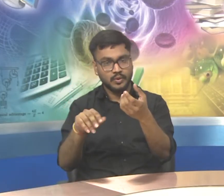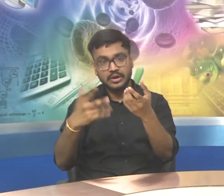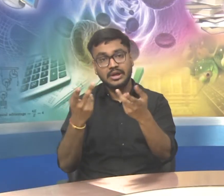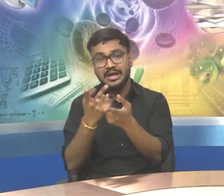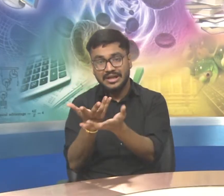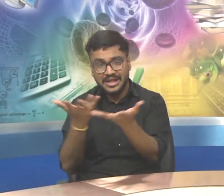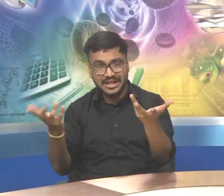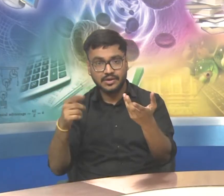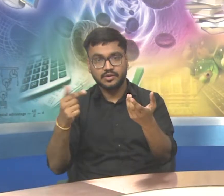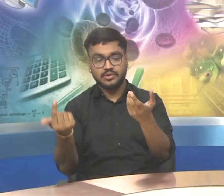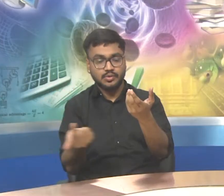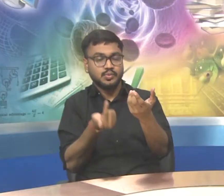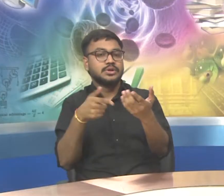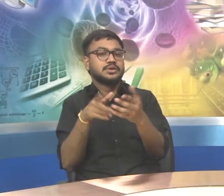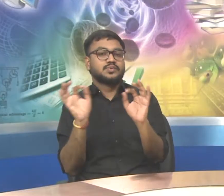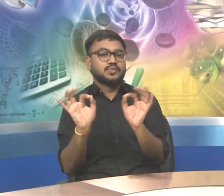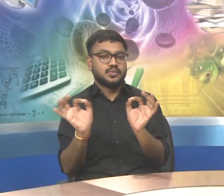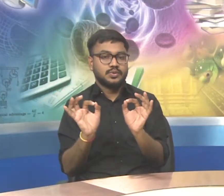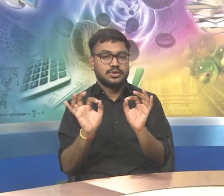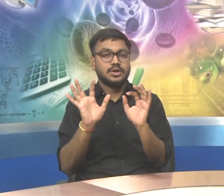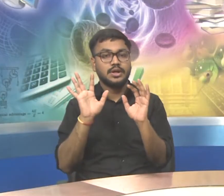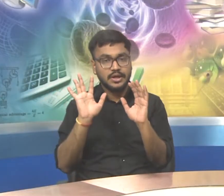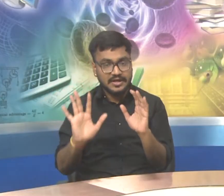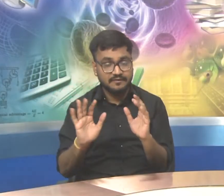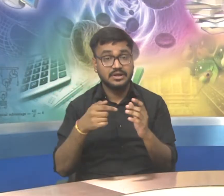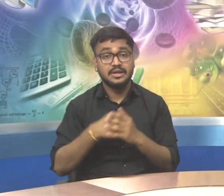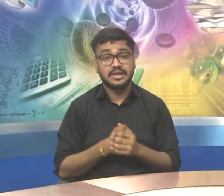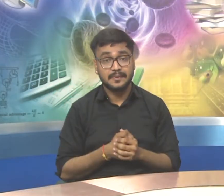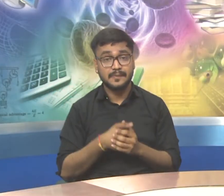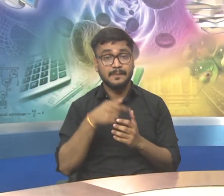a flame like a candle or burner.